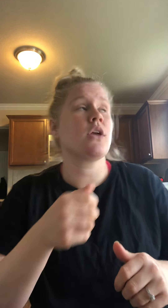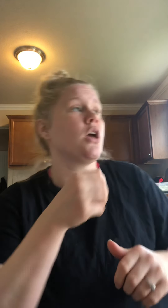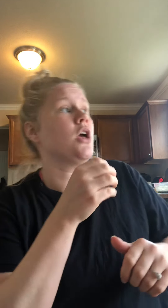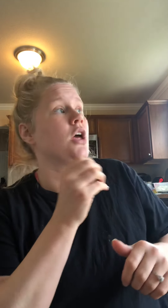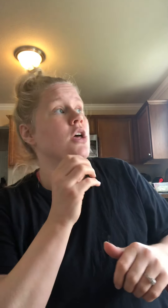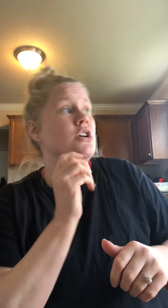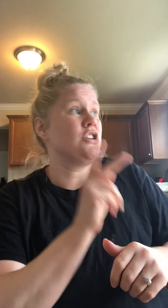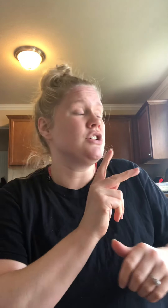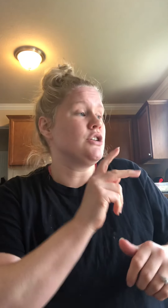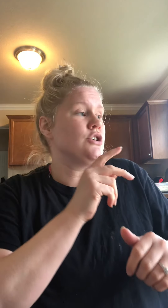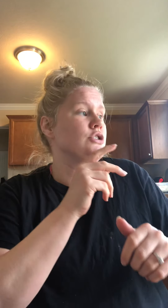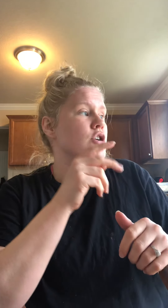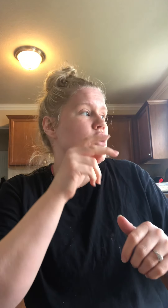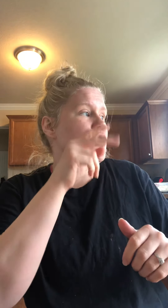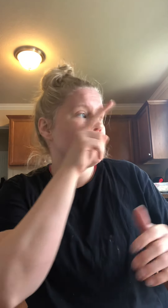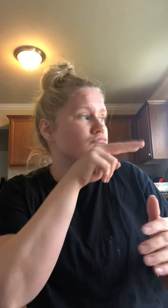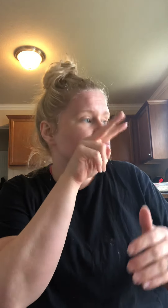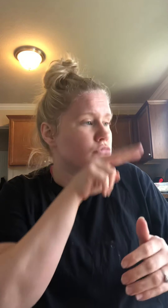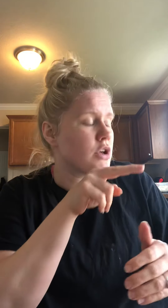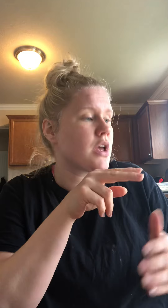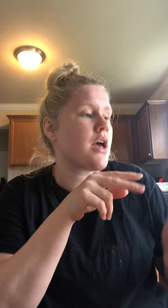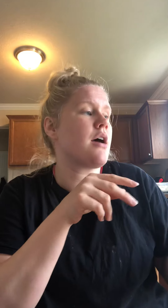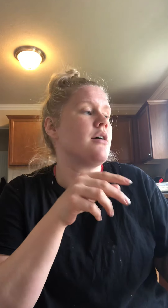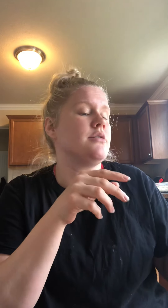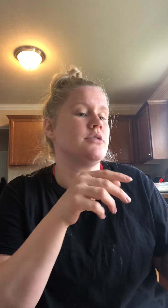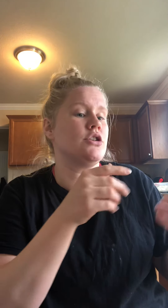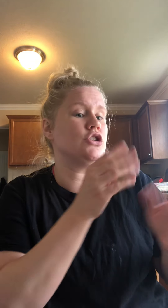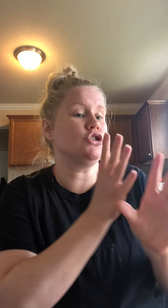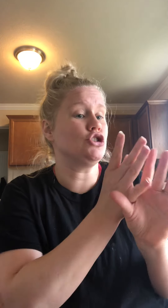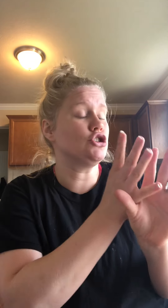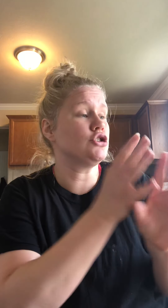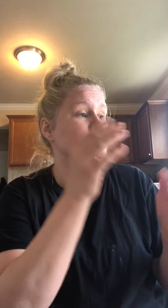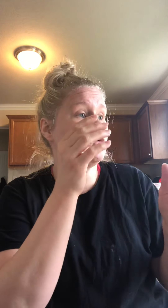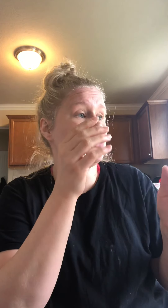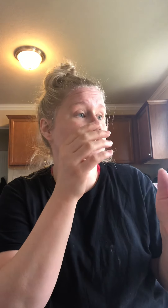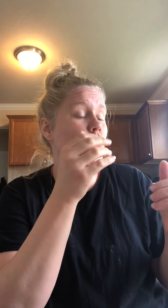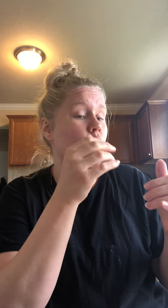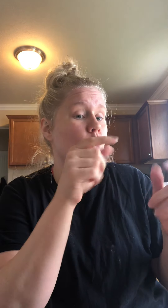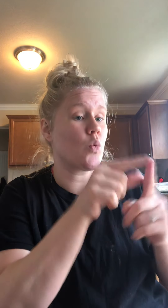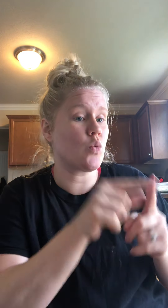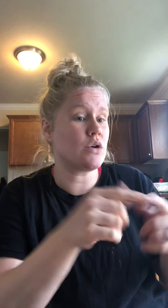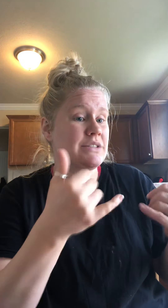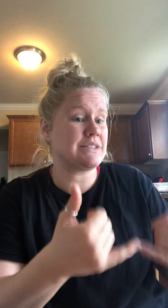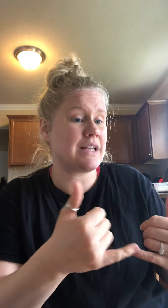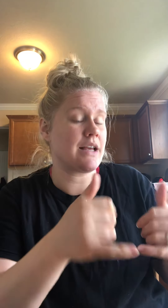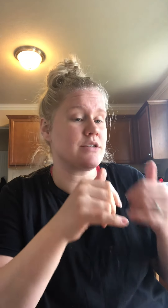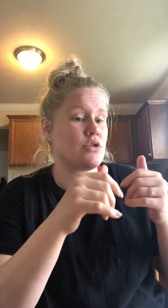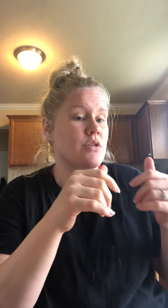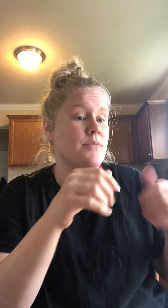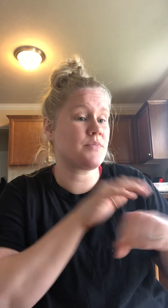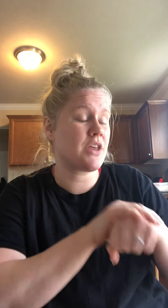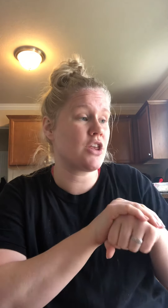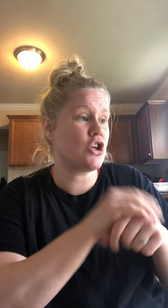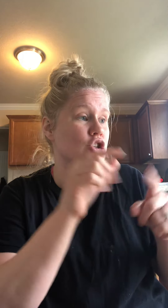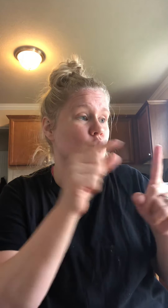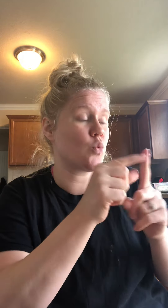are around today, you find similar words to the English word foot. In German we have the word